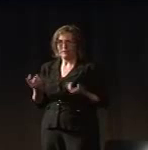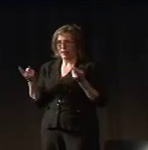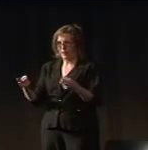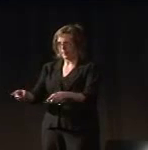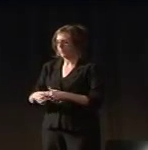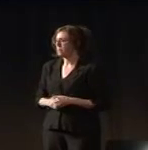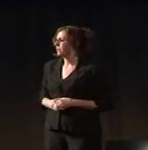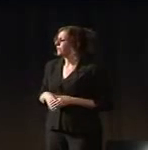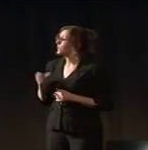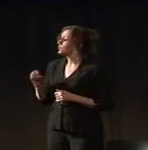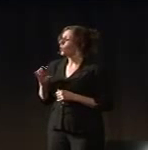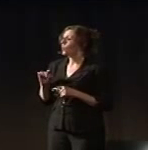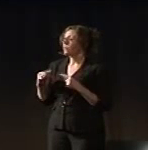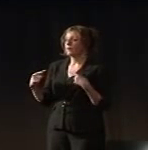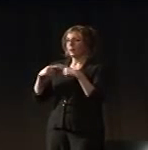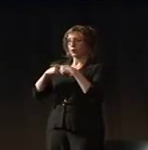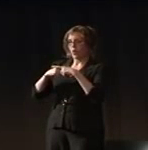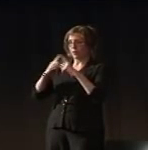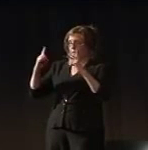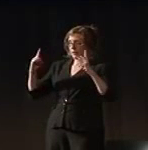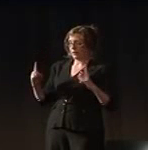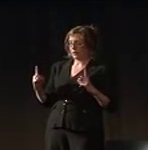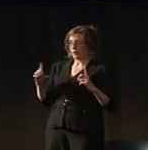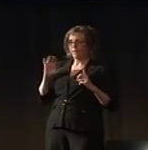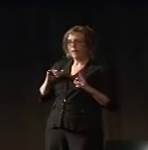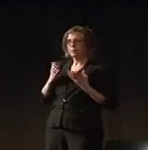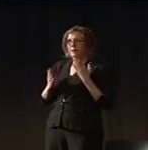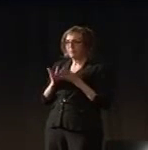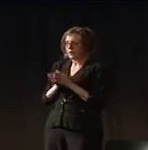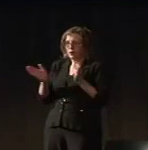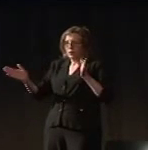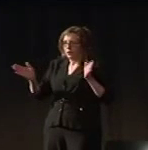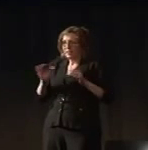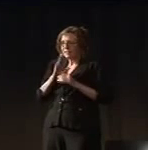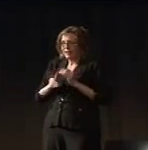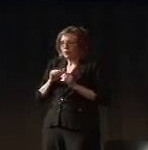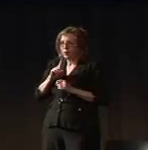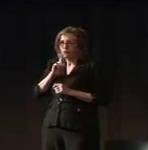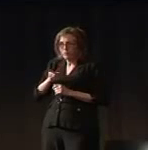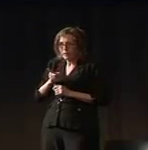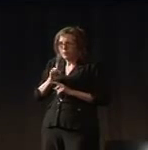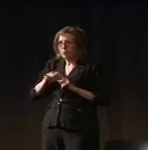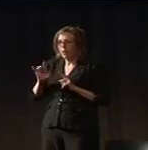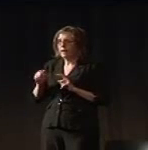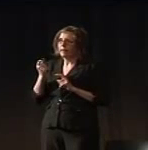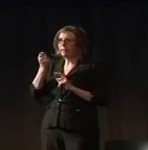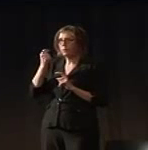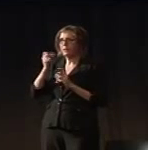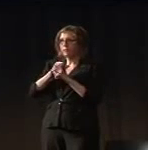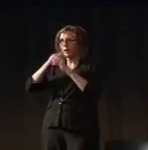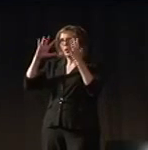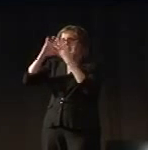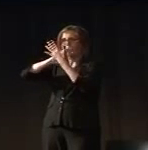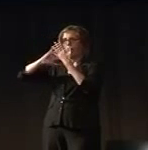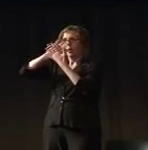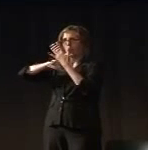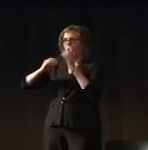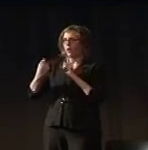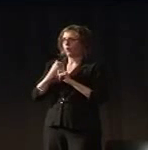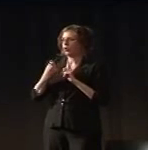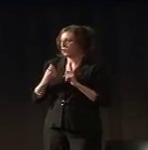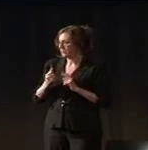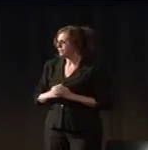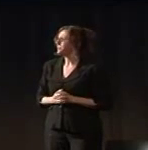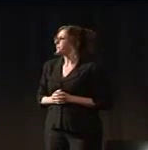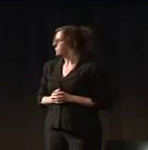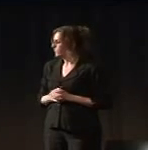modern program that has never actually been the world in which we live. It was an illusion with longstanding power. So let me